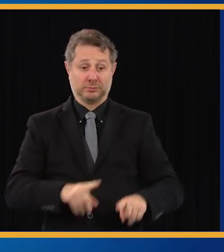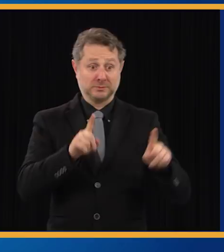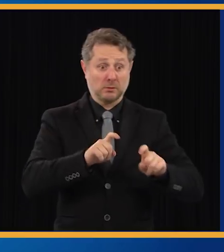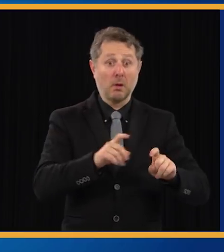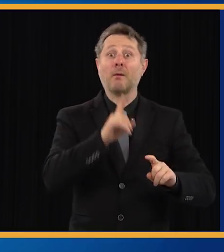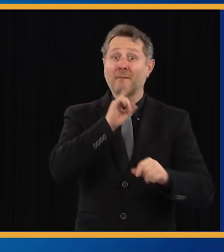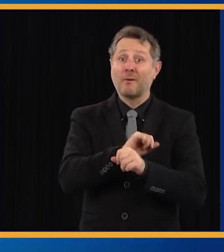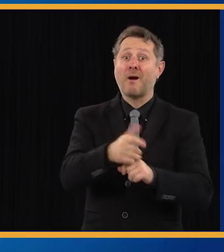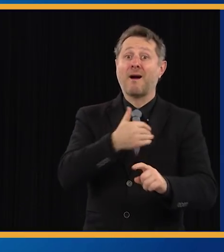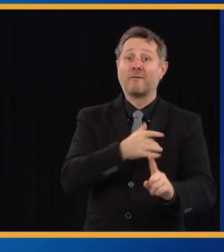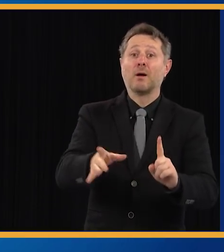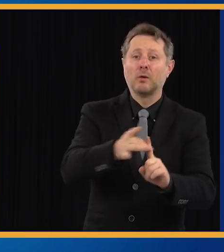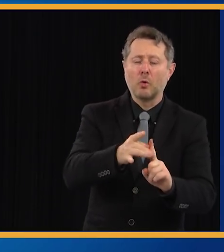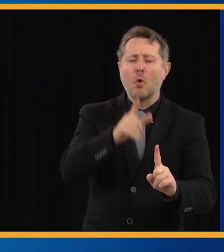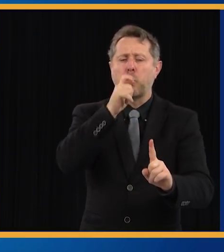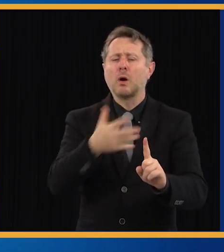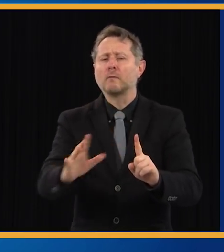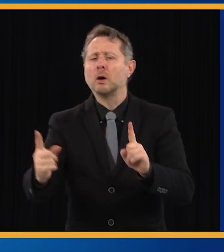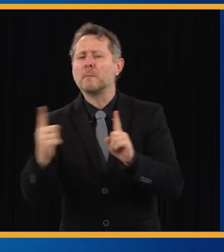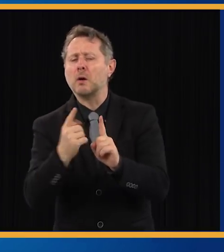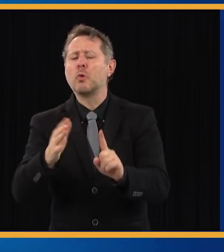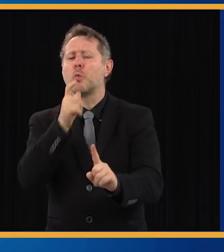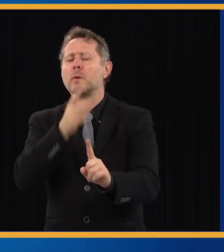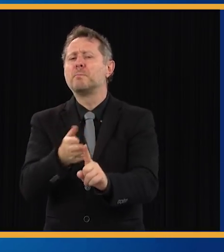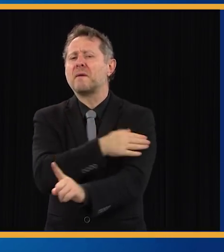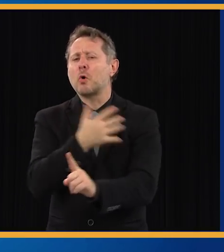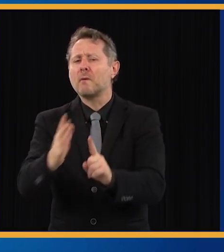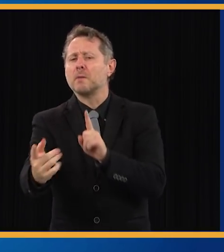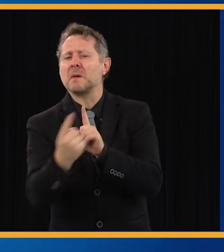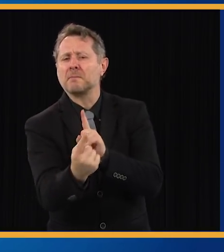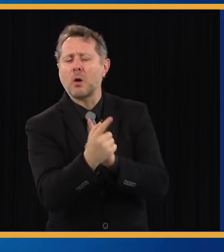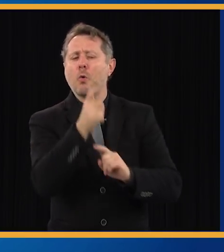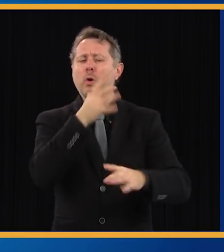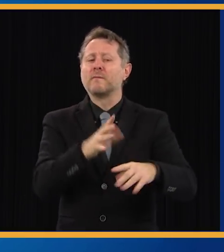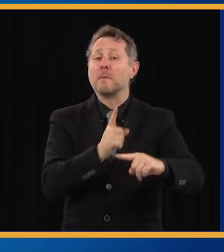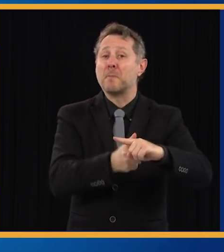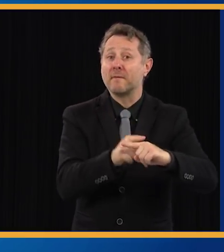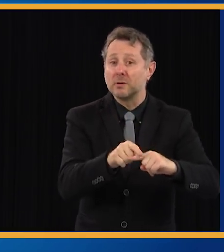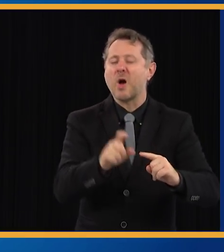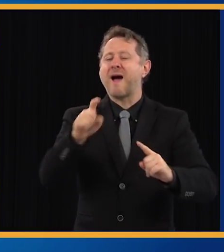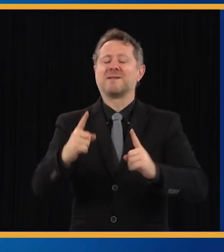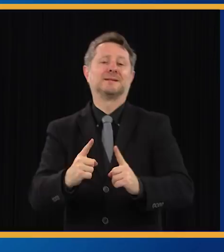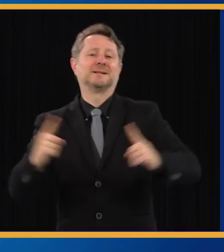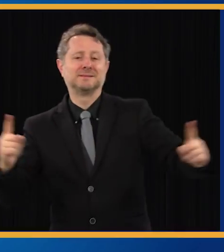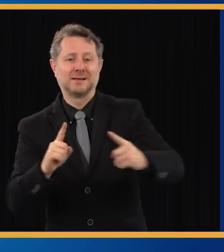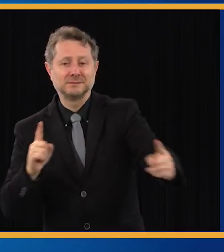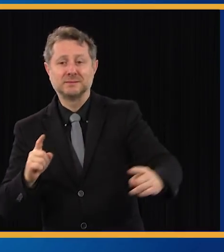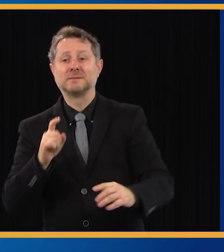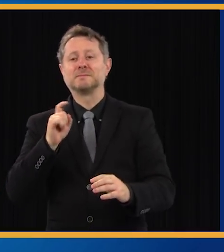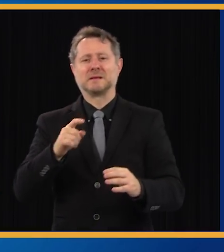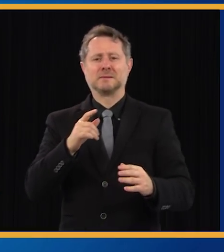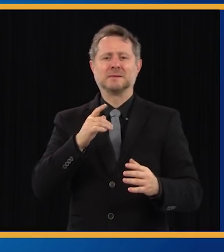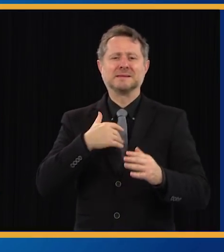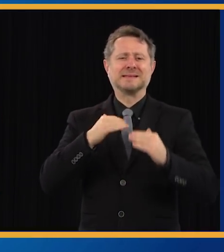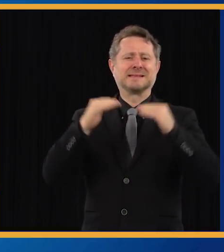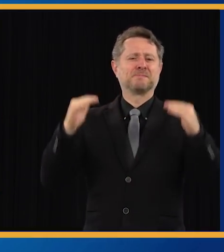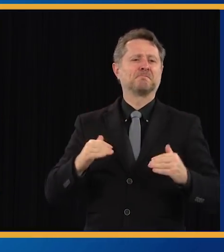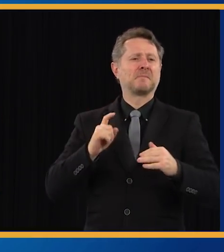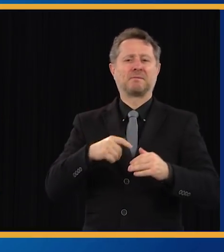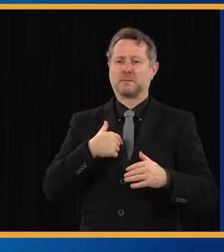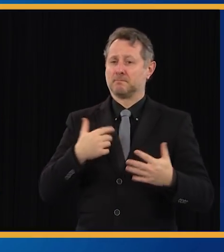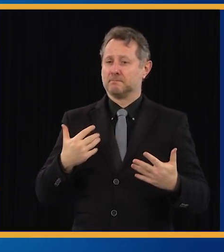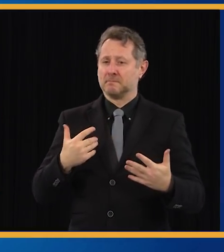contacts, you find the positive people, and you isolate them. But you need a tracing system. And this is something we've never done